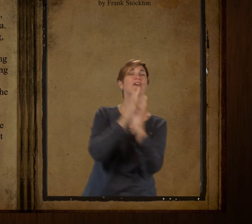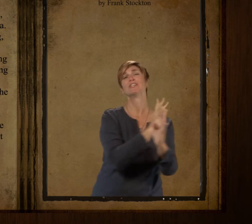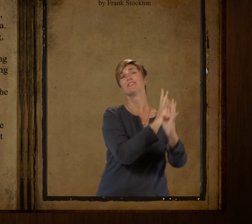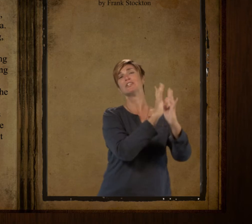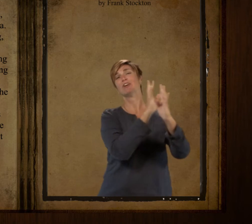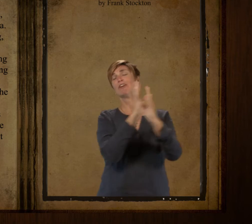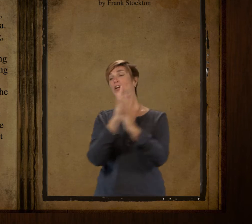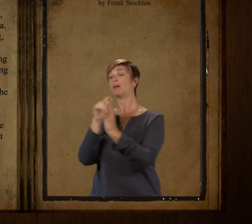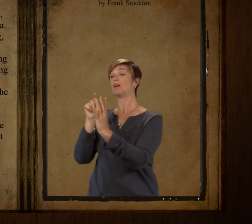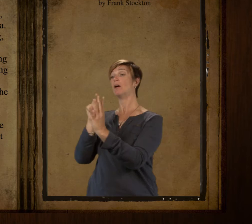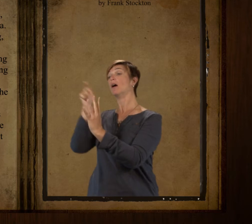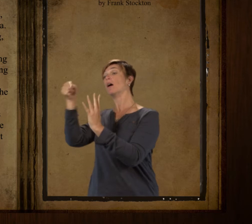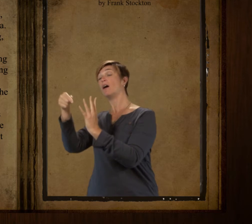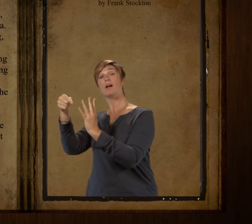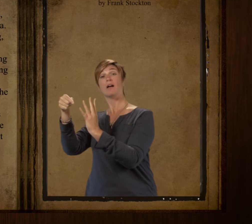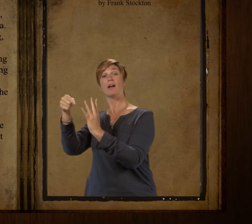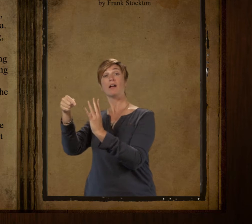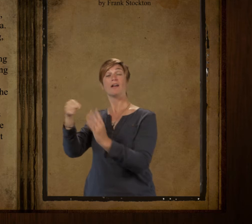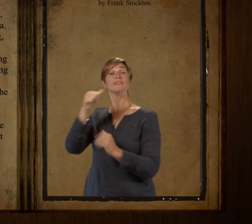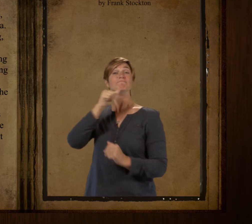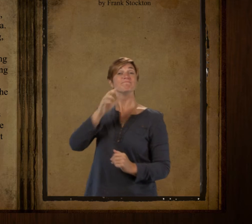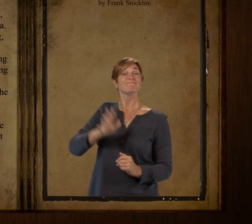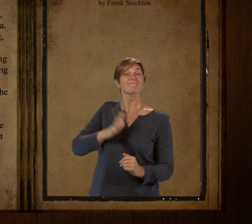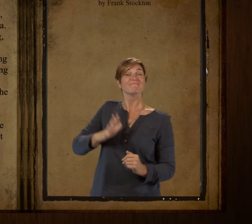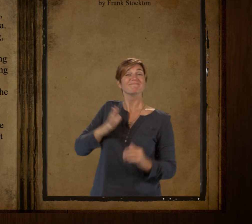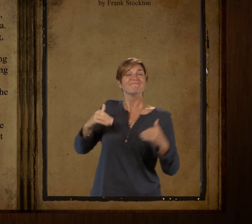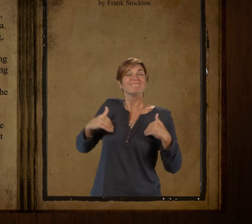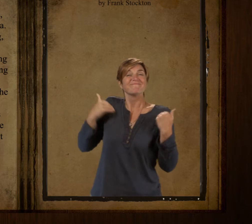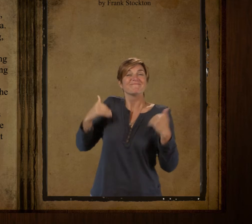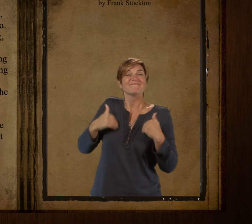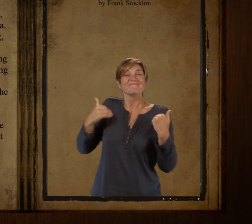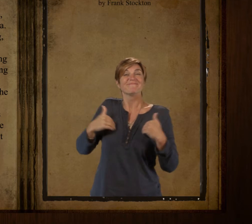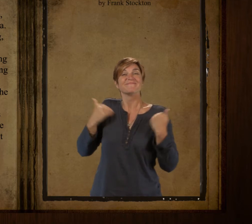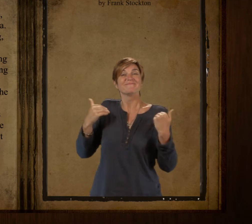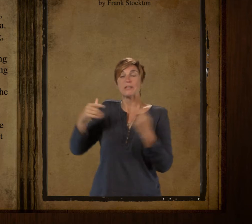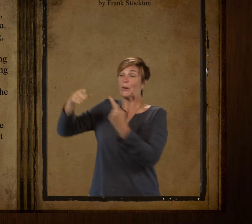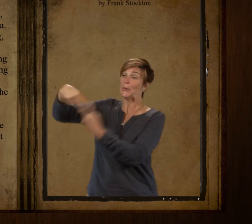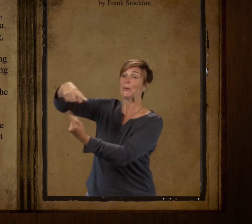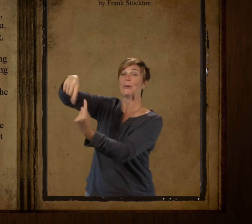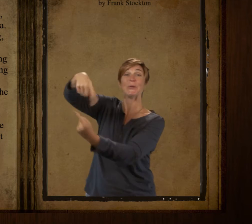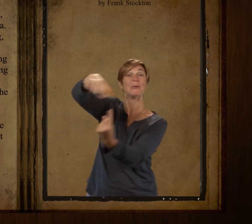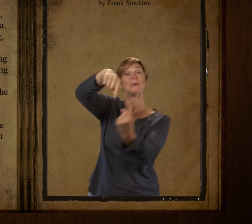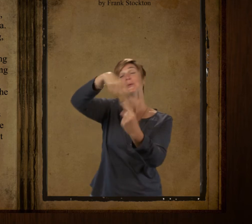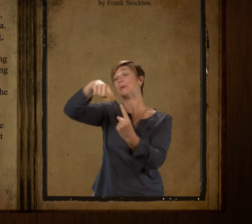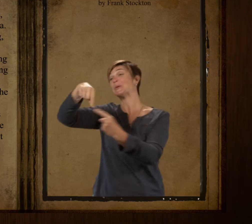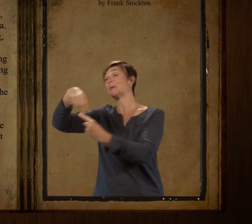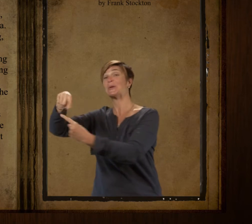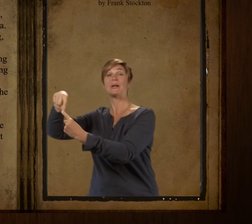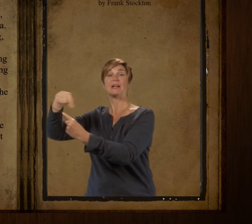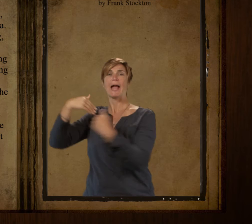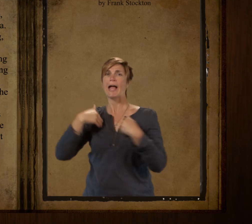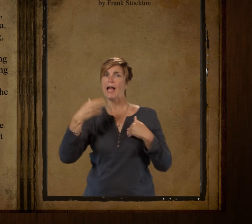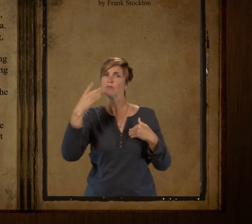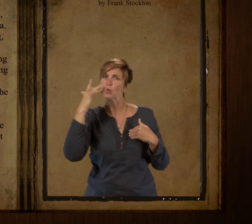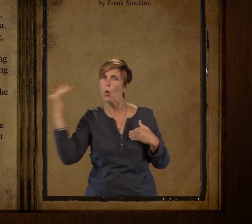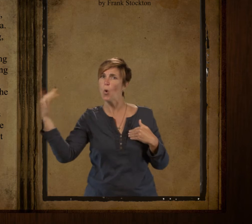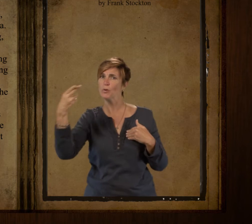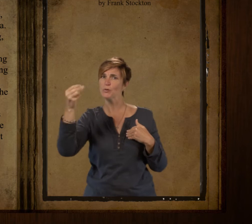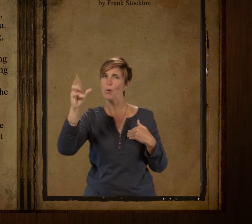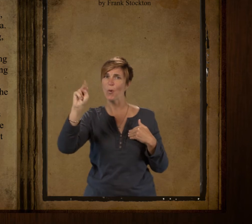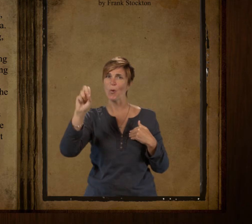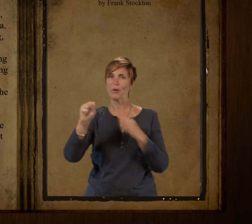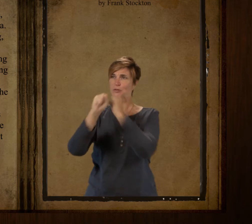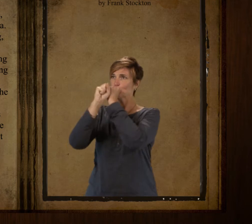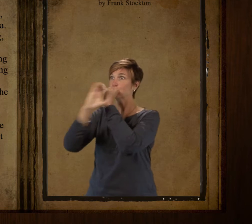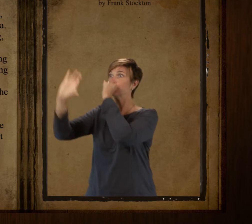blowing joyous airs on golden horns, and treading in epithalamic measure, advanced to where the